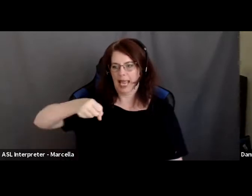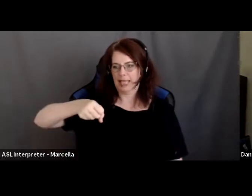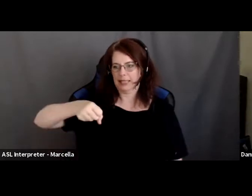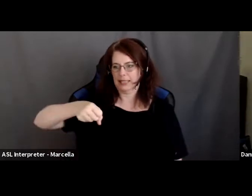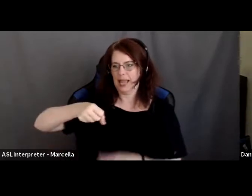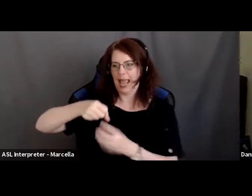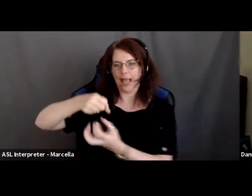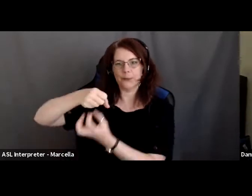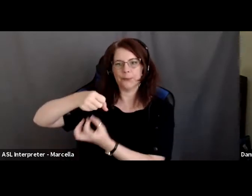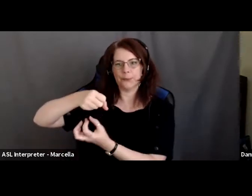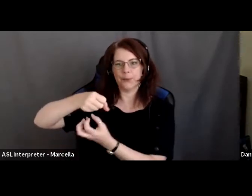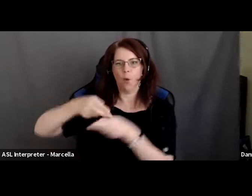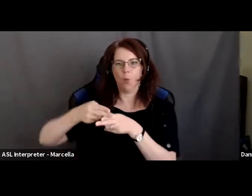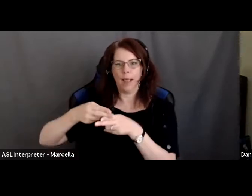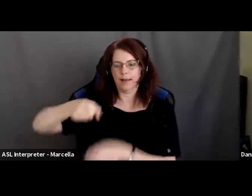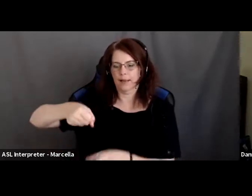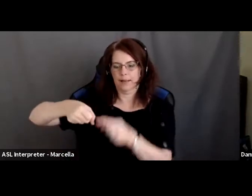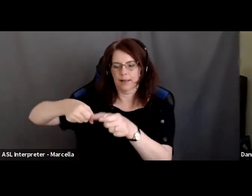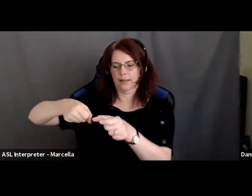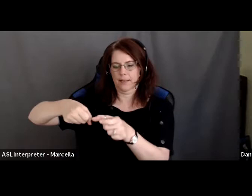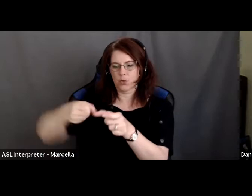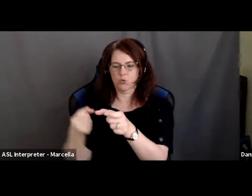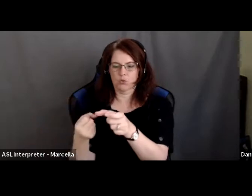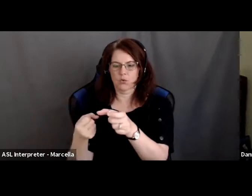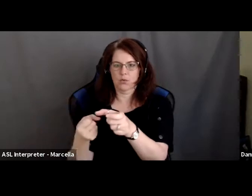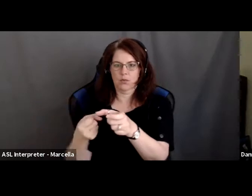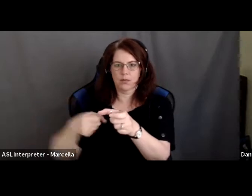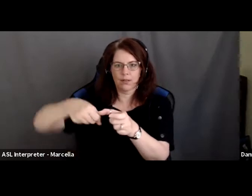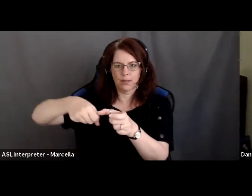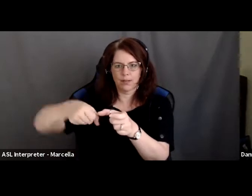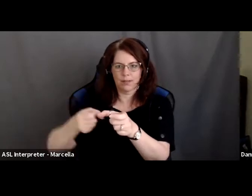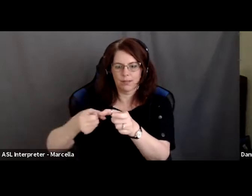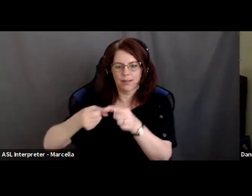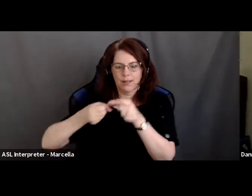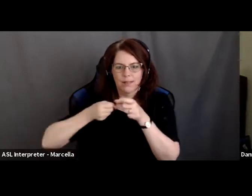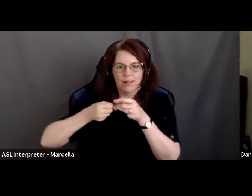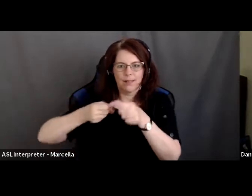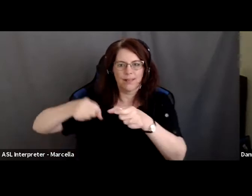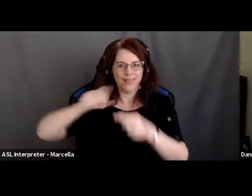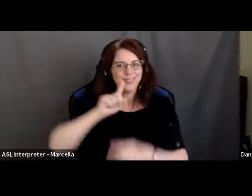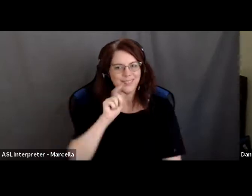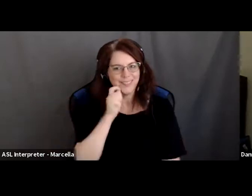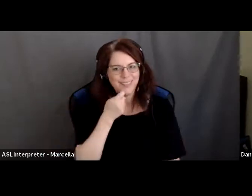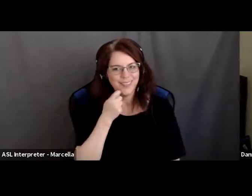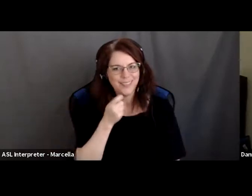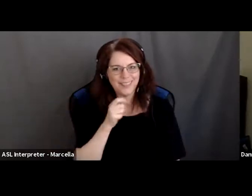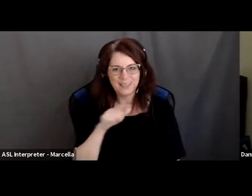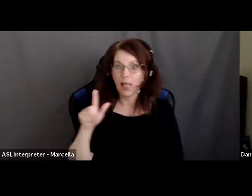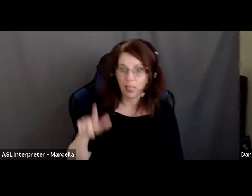that counterweight that keeps the spoon level. It's a pretty neat device. Again, it's a